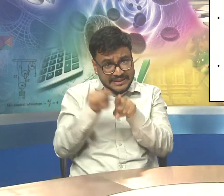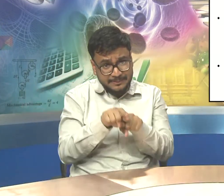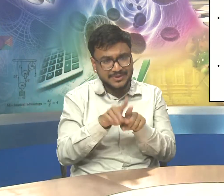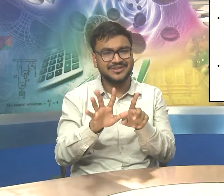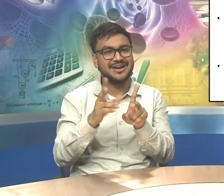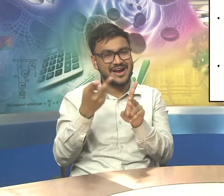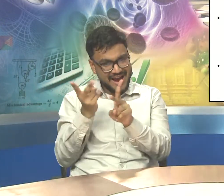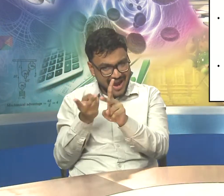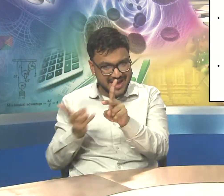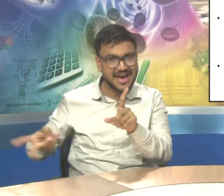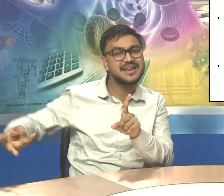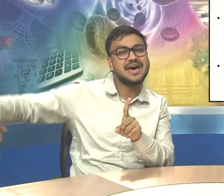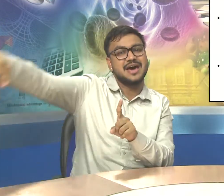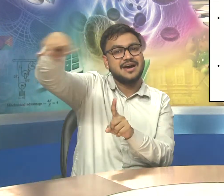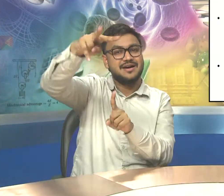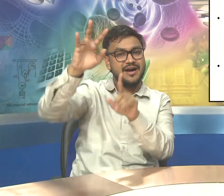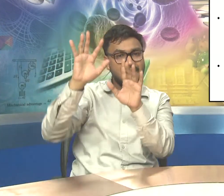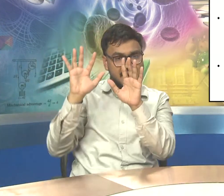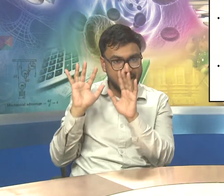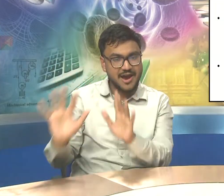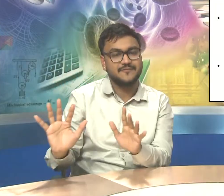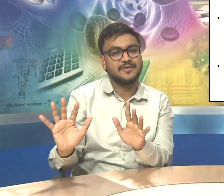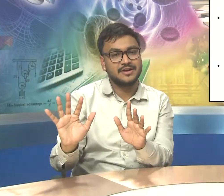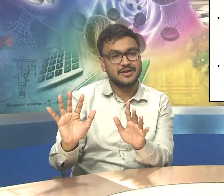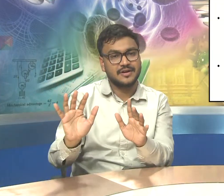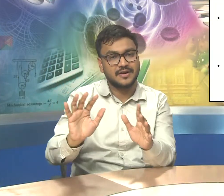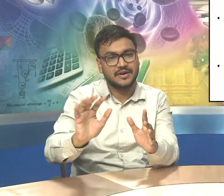contains all the elements of a language.